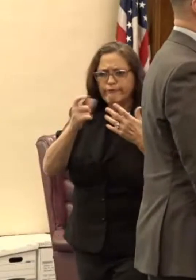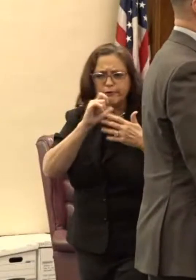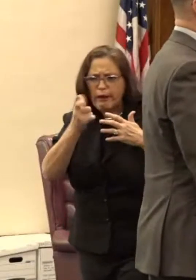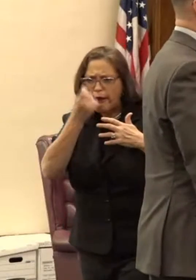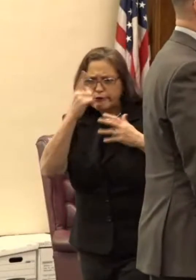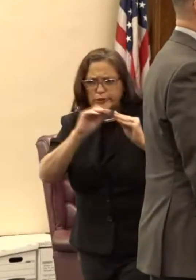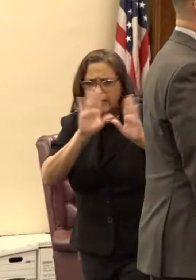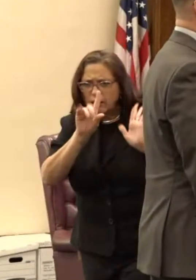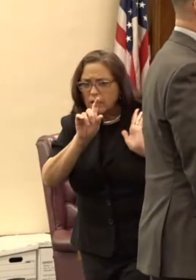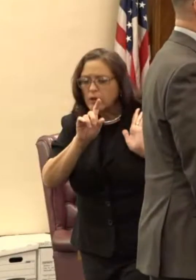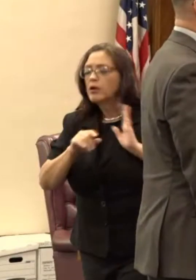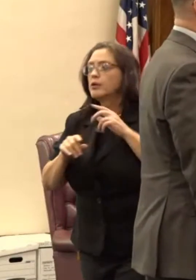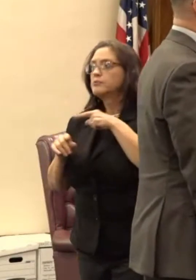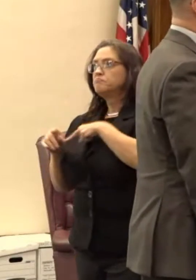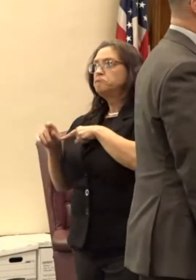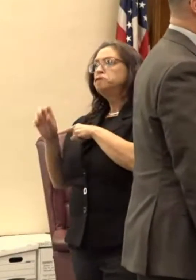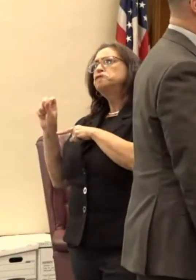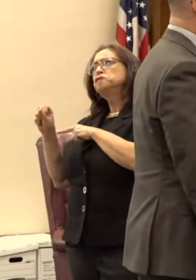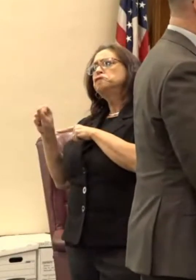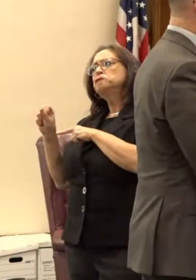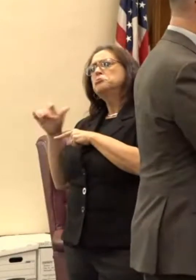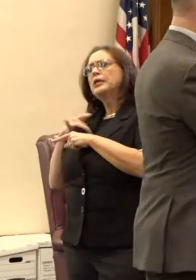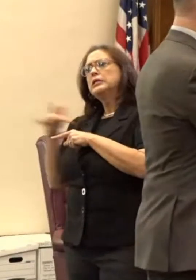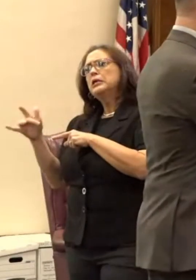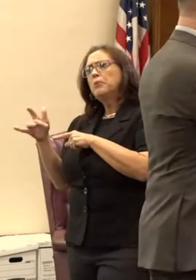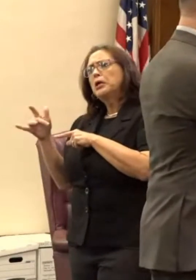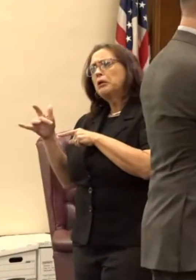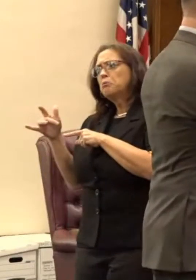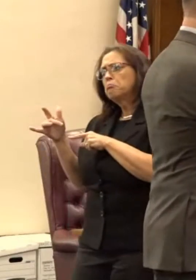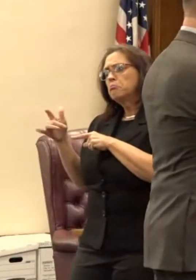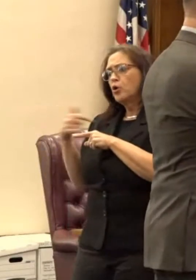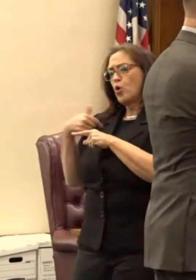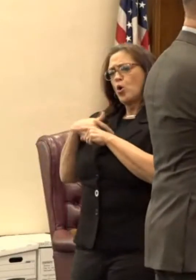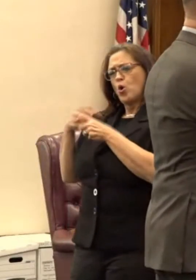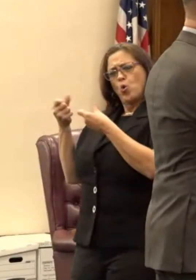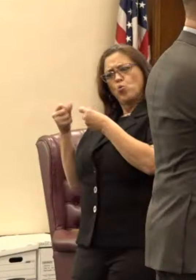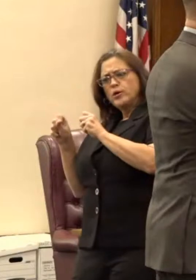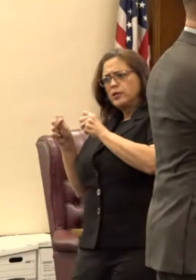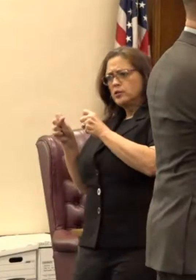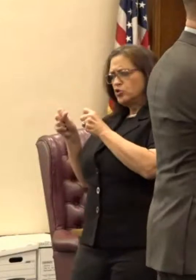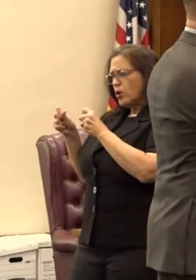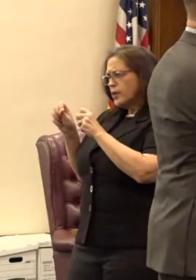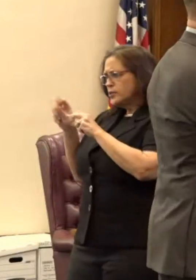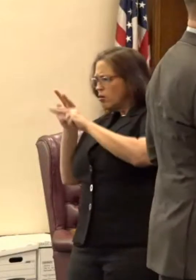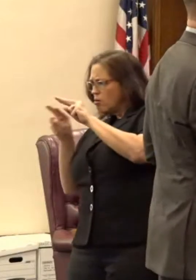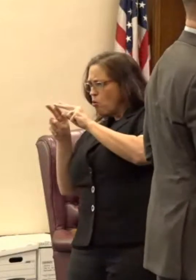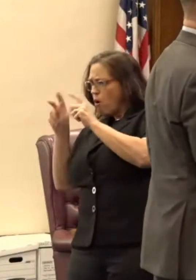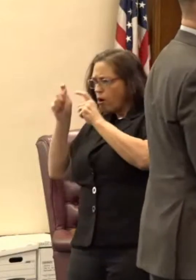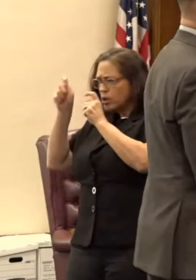Yes, and typically, yes, we do try to manage watching facial expressions,